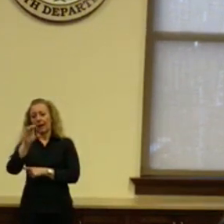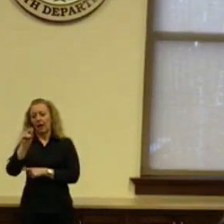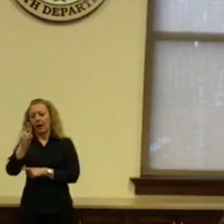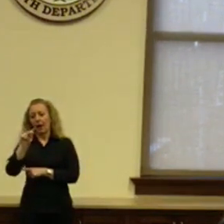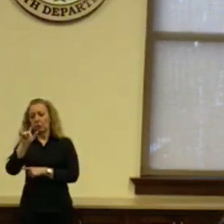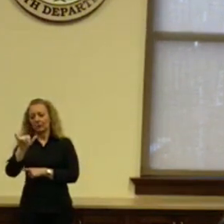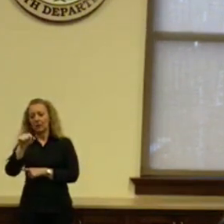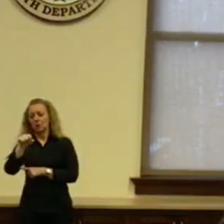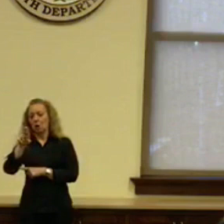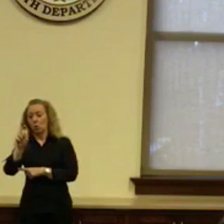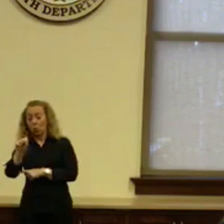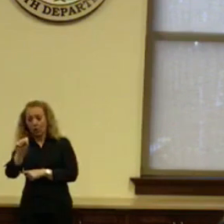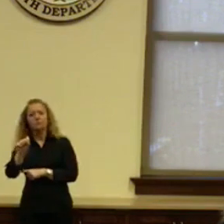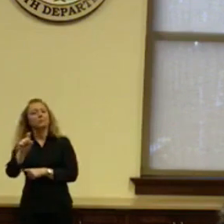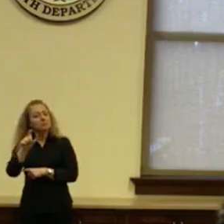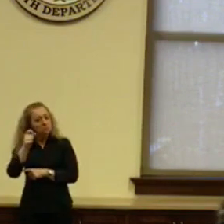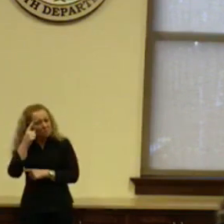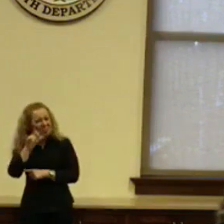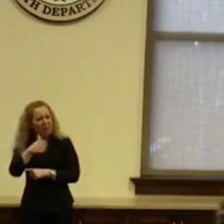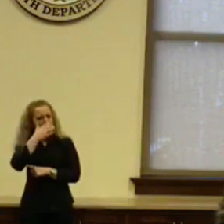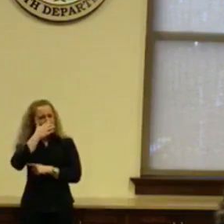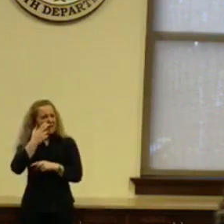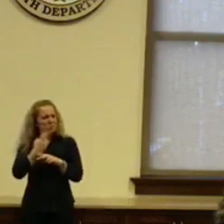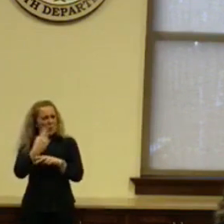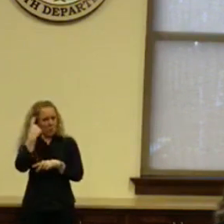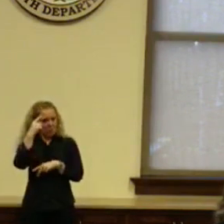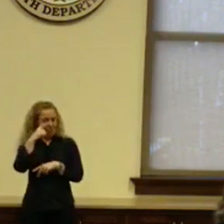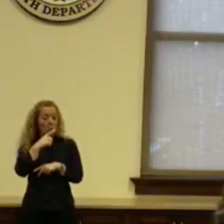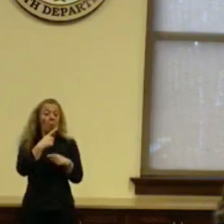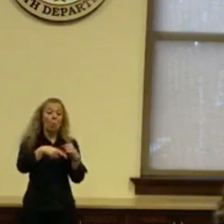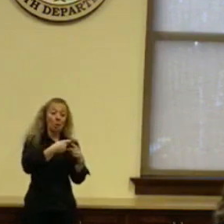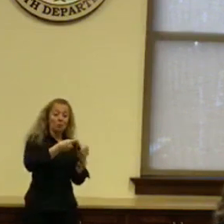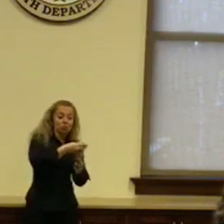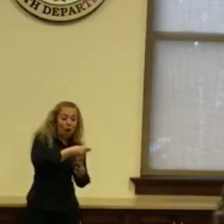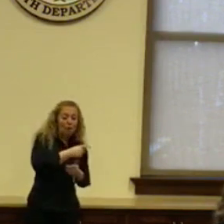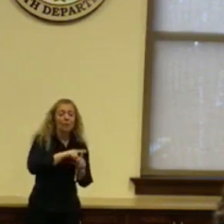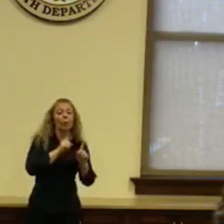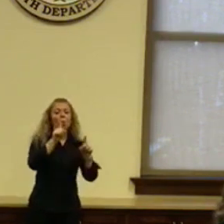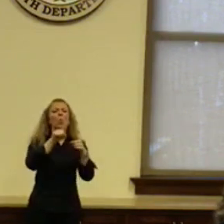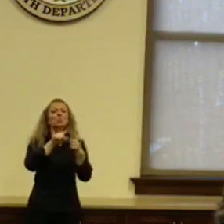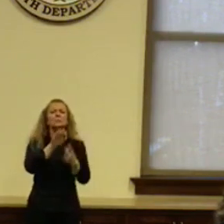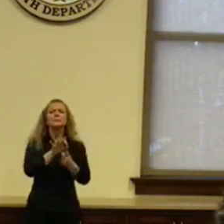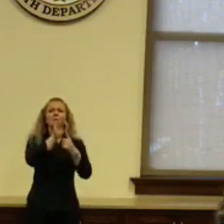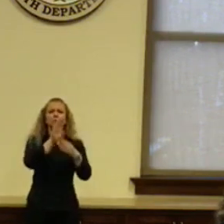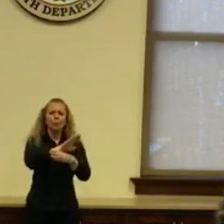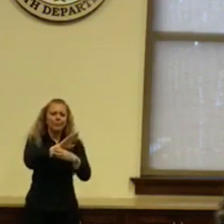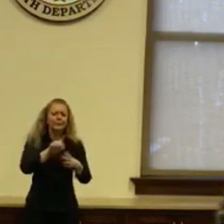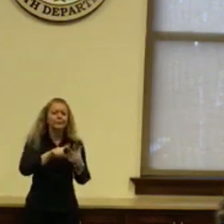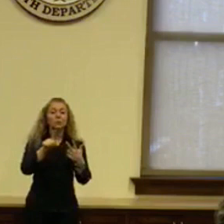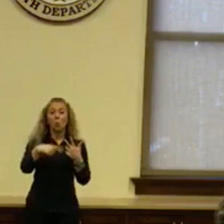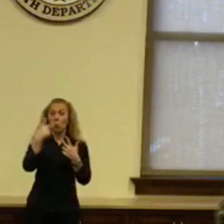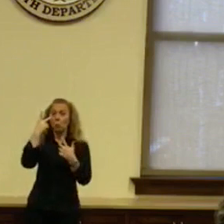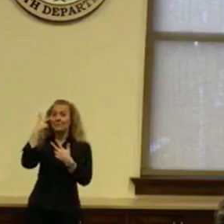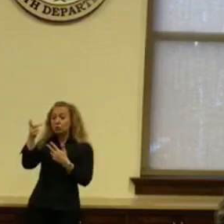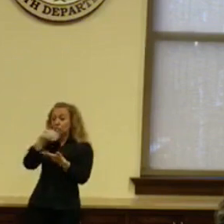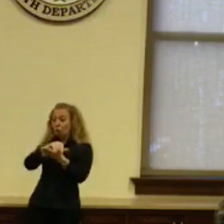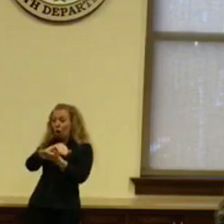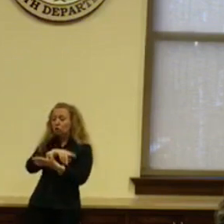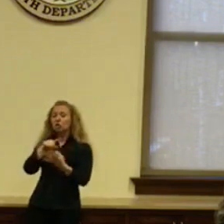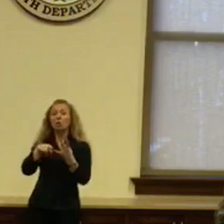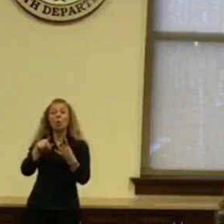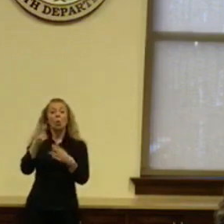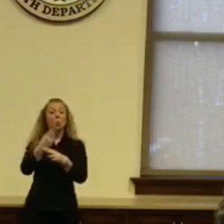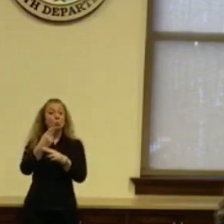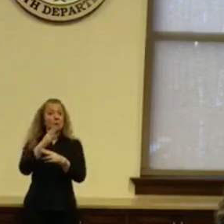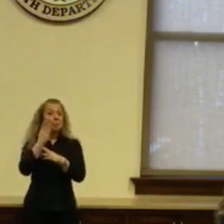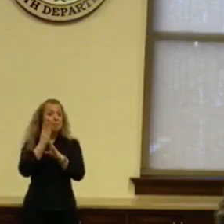AlleghenyCounty.us. Wear a mask when shopping at essential businesses, when visiting your healthcare provider, on public transportation, and